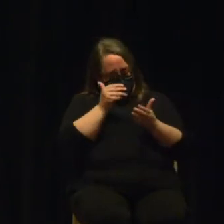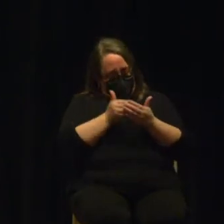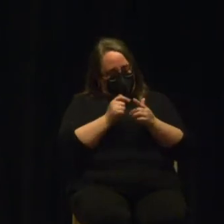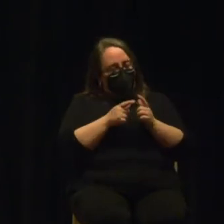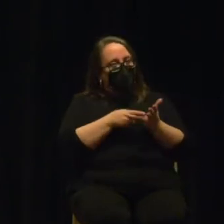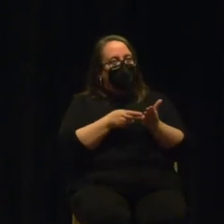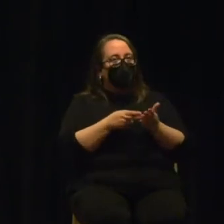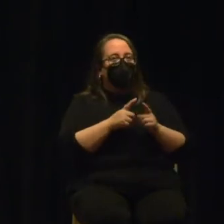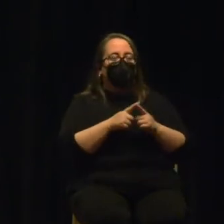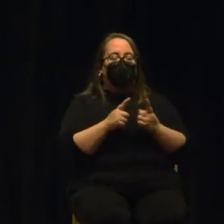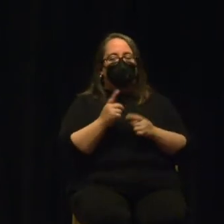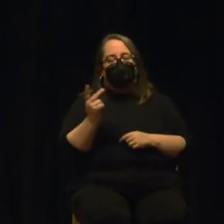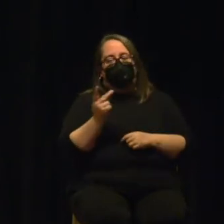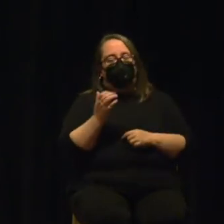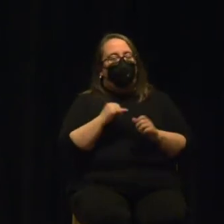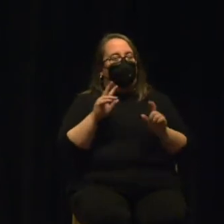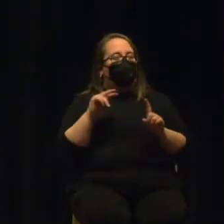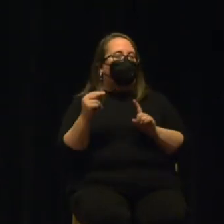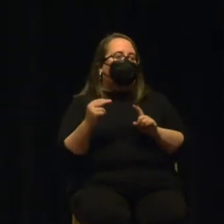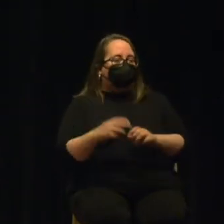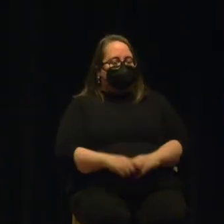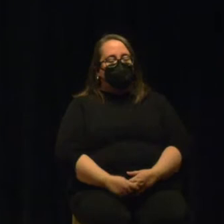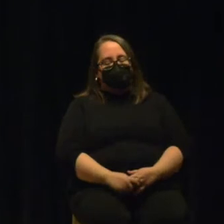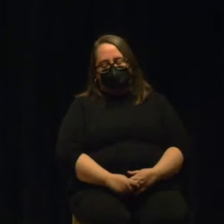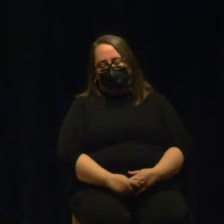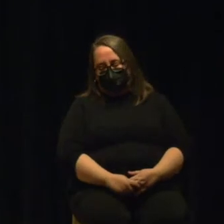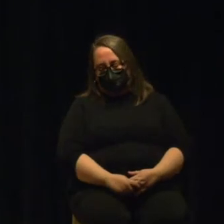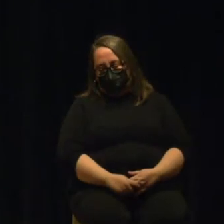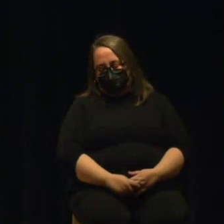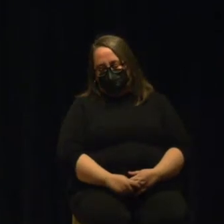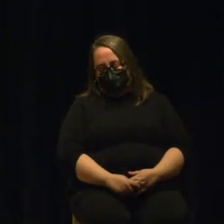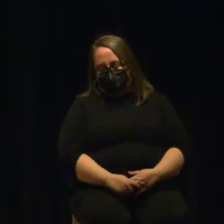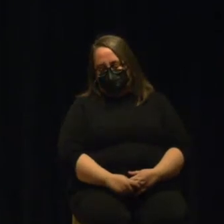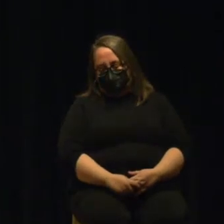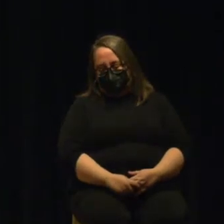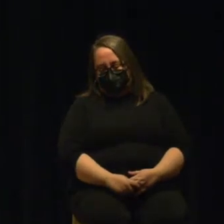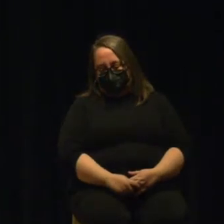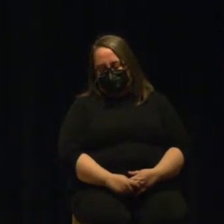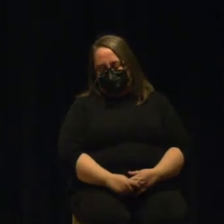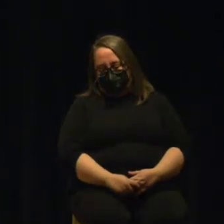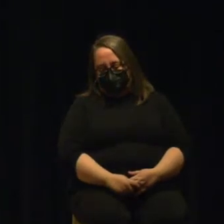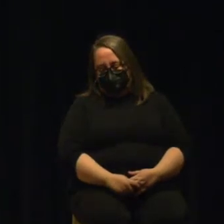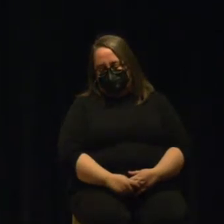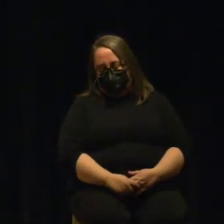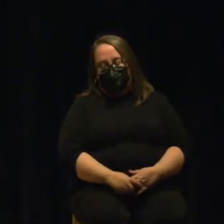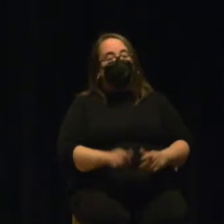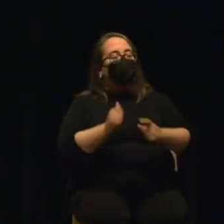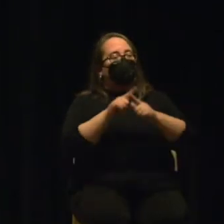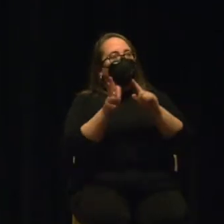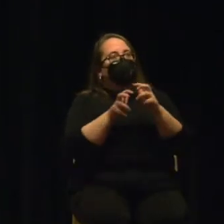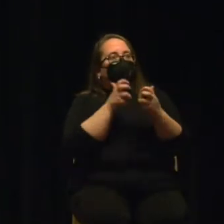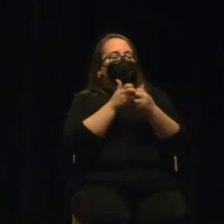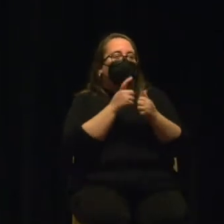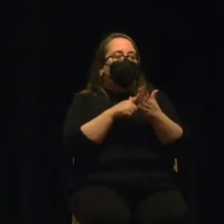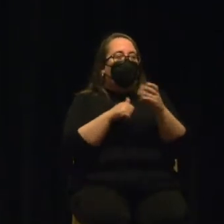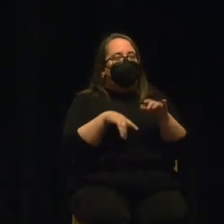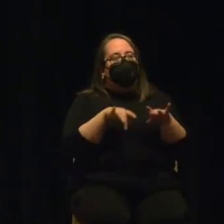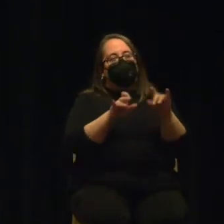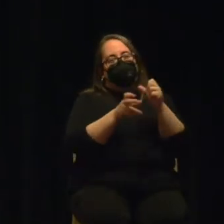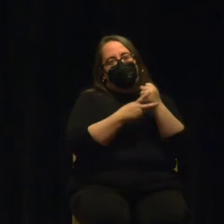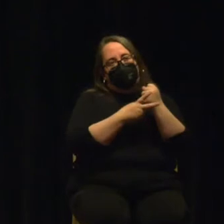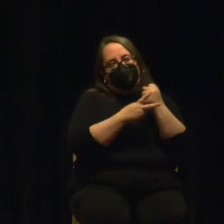Well, this was our version of it, Yusef and I. But I tried to get it as close as I could to what I found in the archives and all the research I